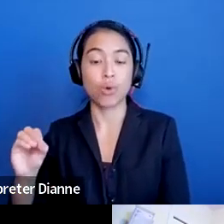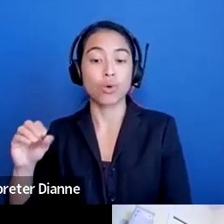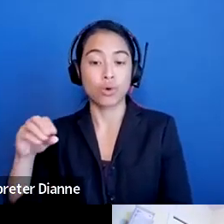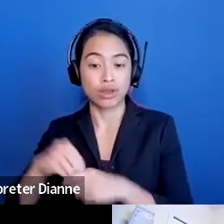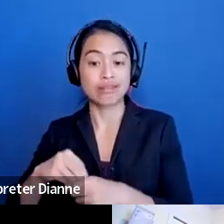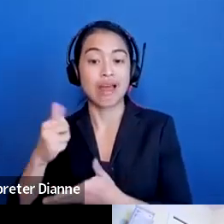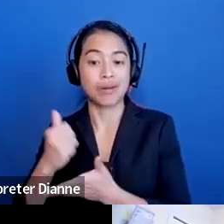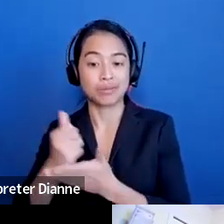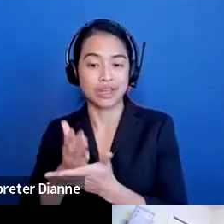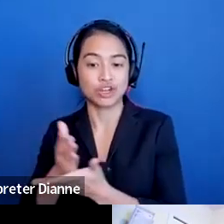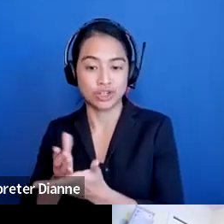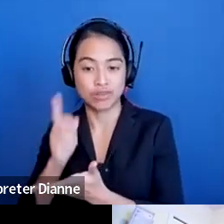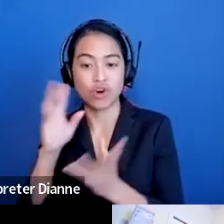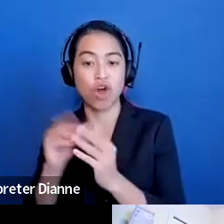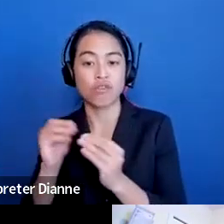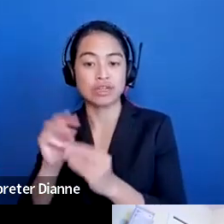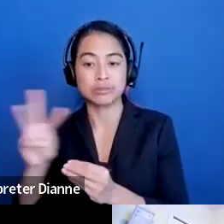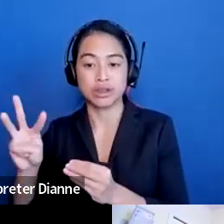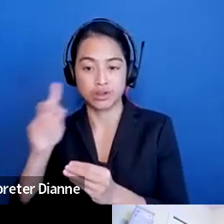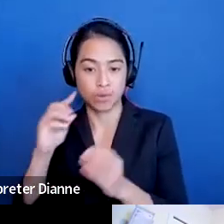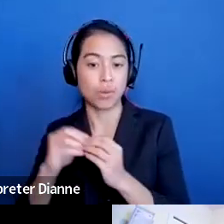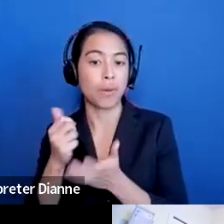conference website for more help.